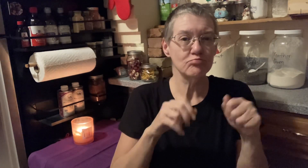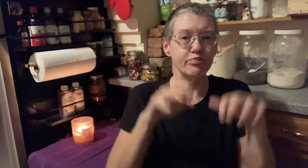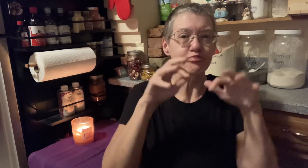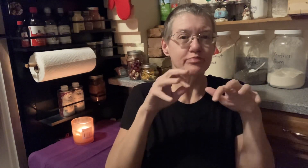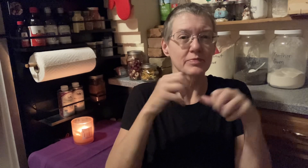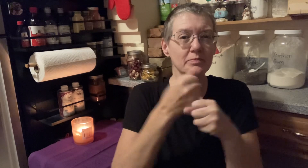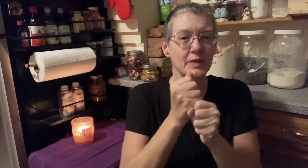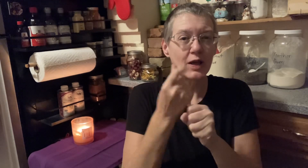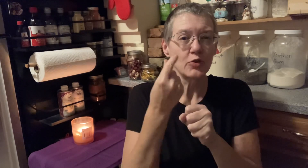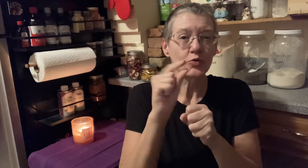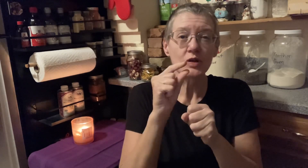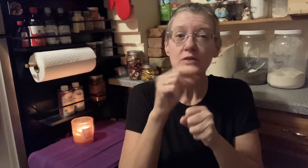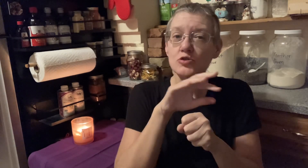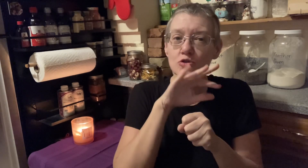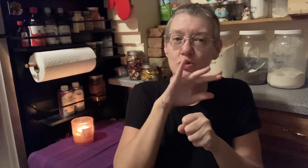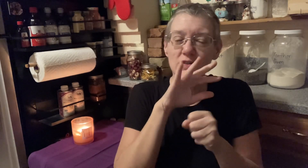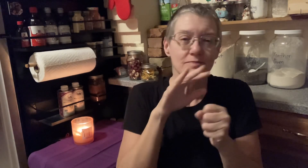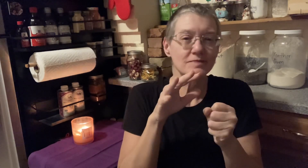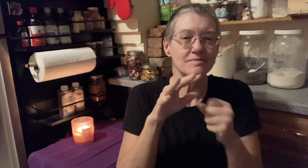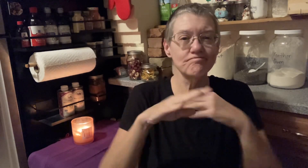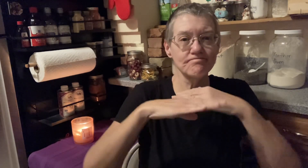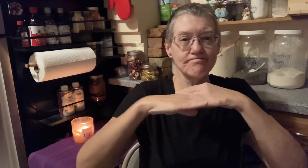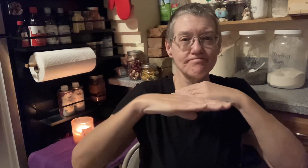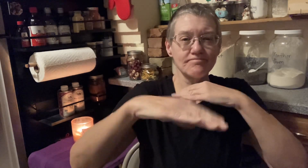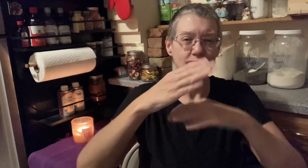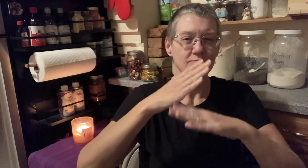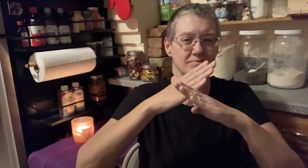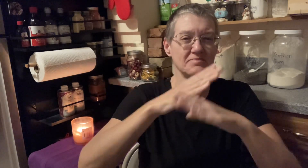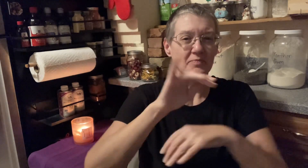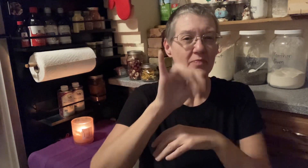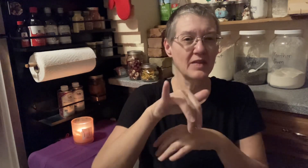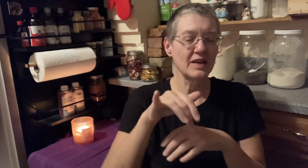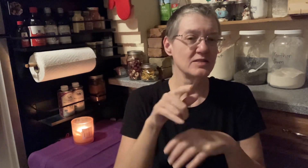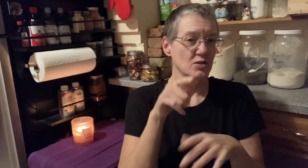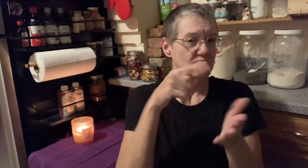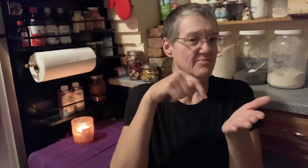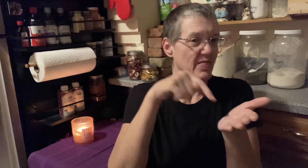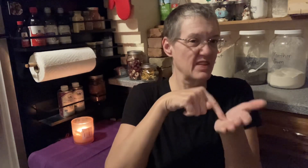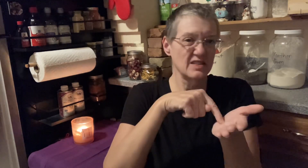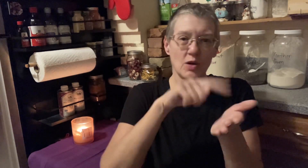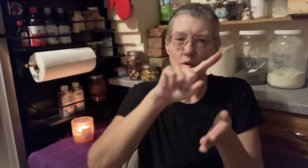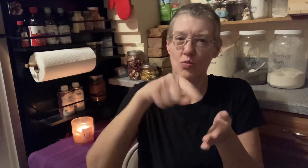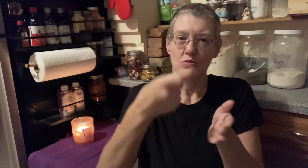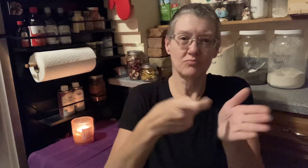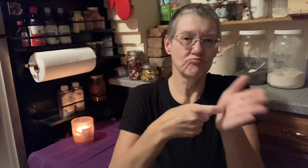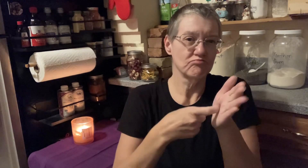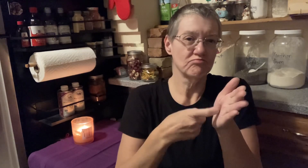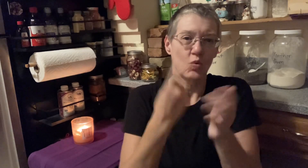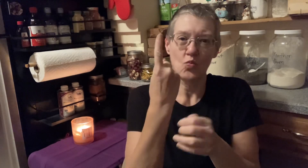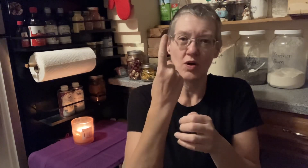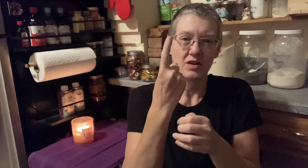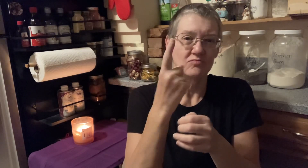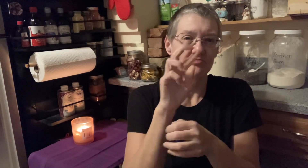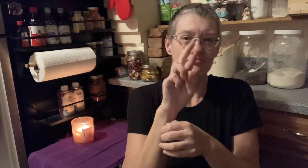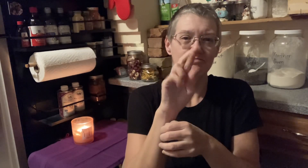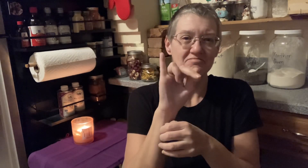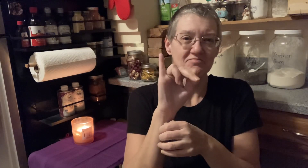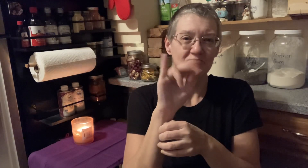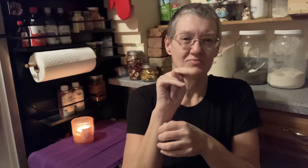when it rains, how dirt splashes up and gets them dirty, but that cardboard prevented that. So this harvest, I only had to